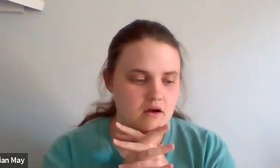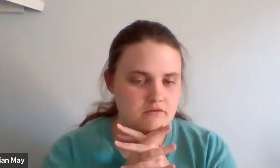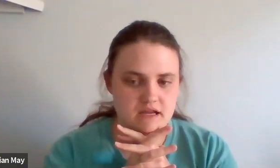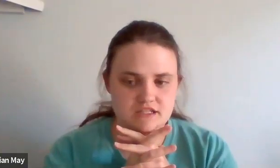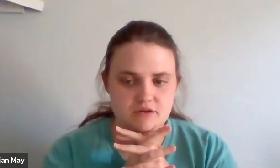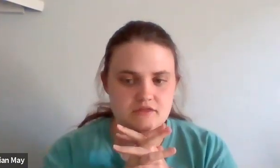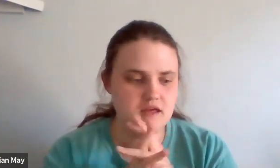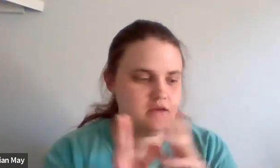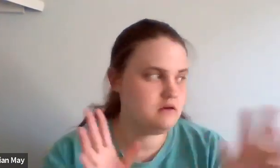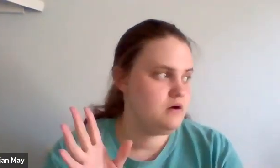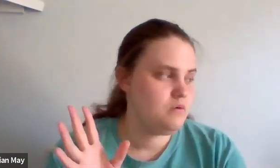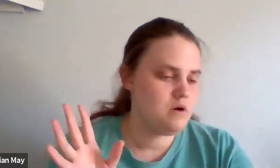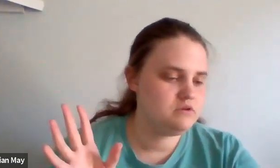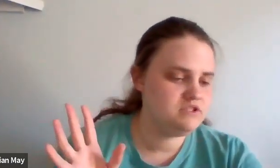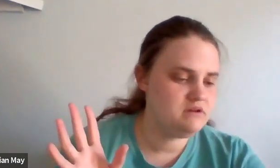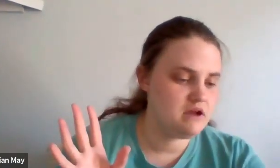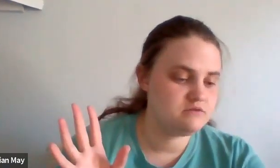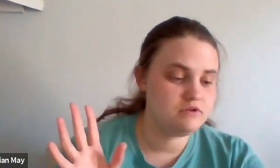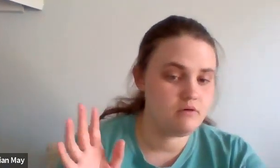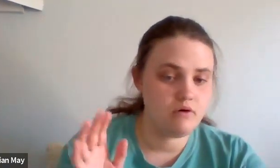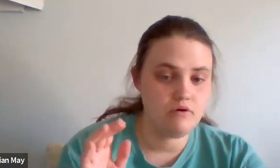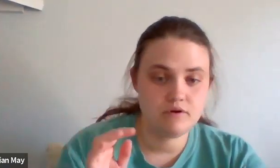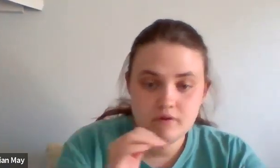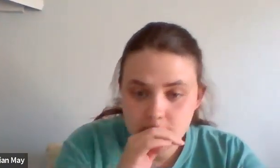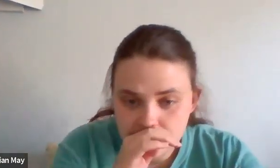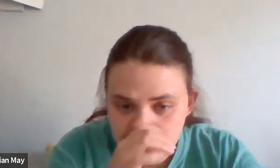All righty. So I think what we'll do now is we'll go over.